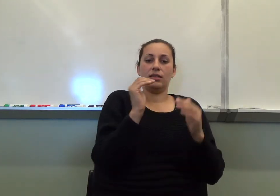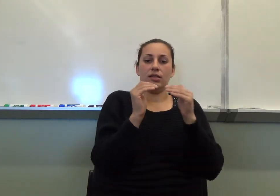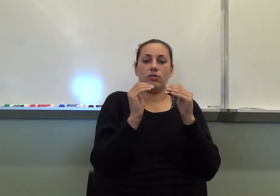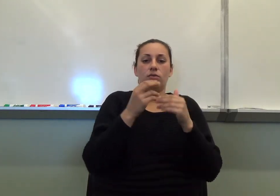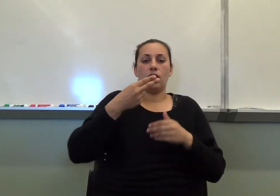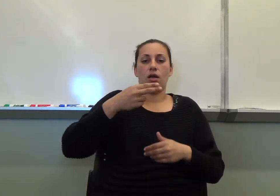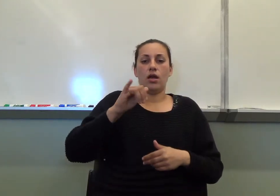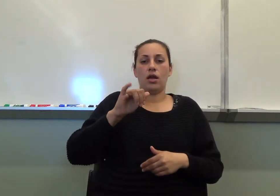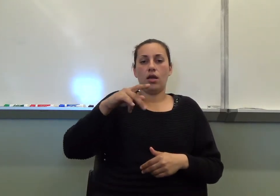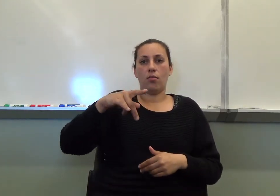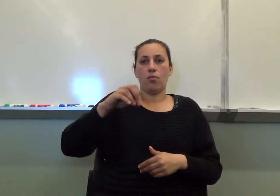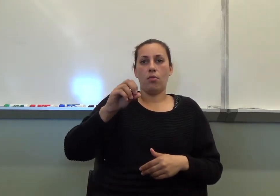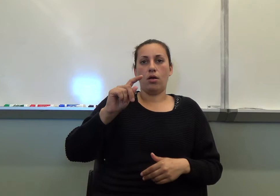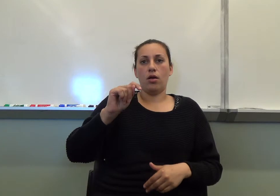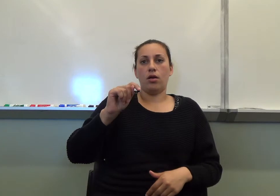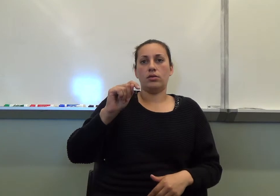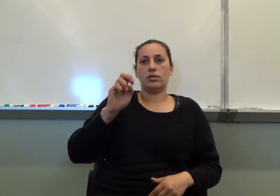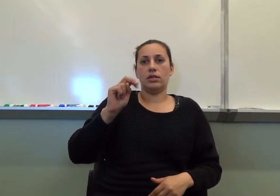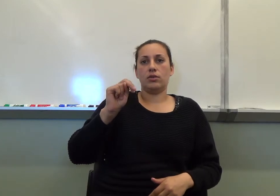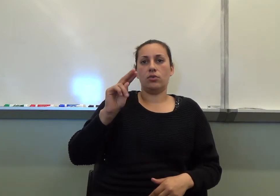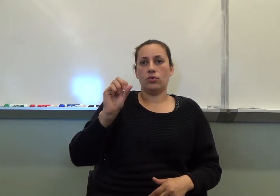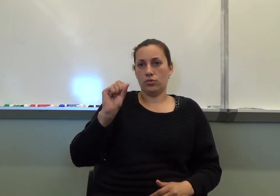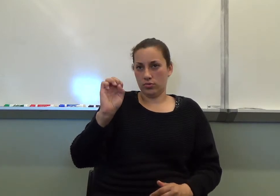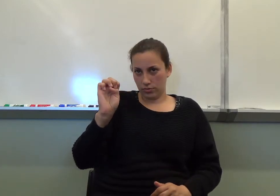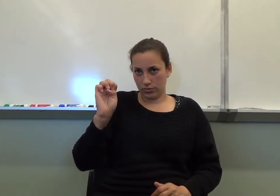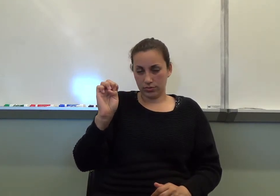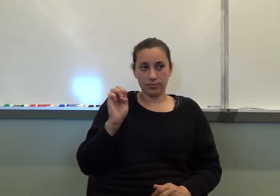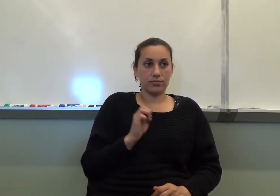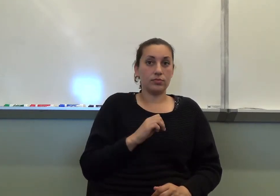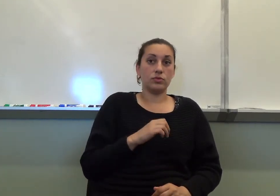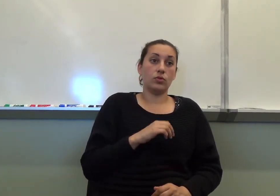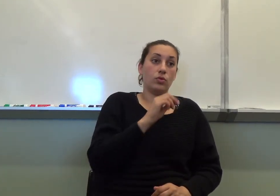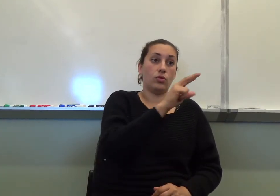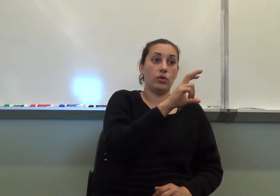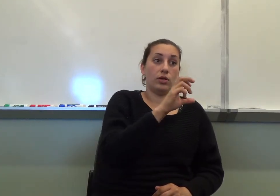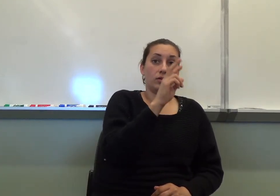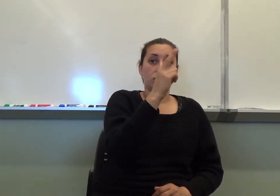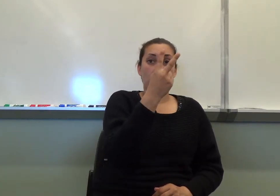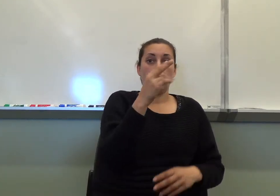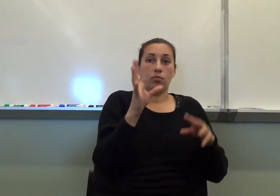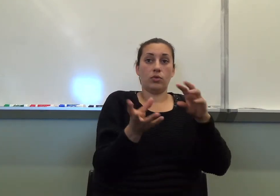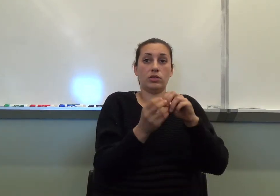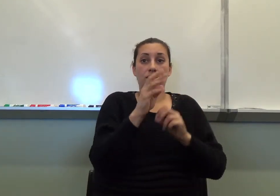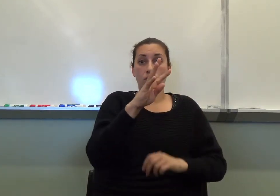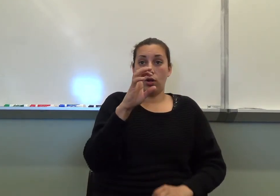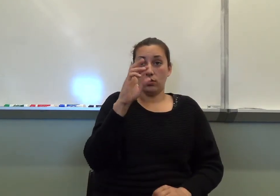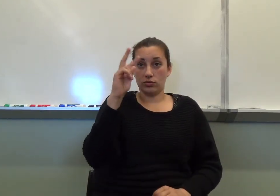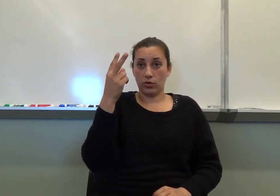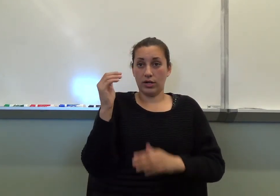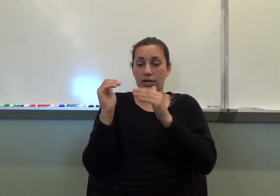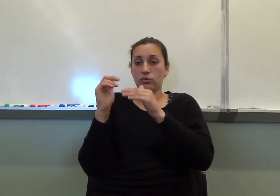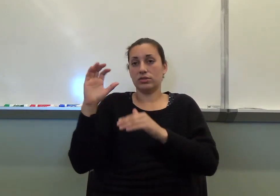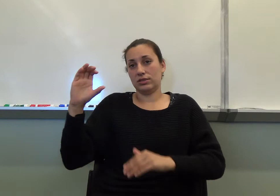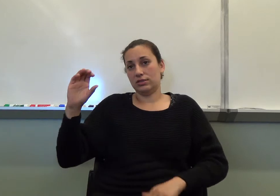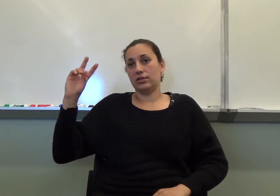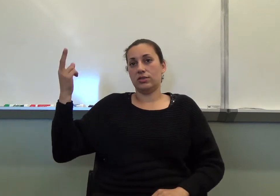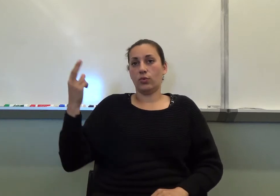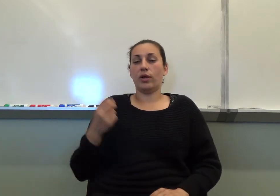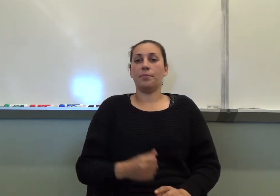300 squared plus 400 squared is equal to C squared.